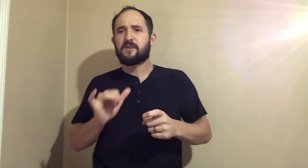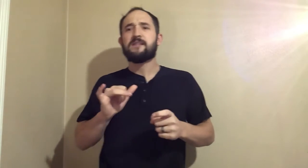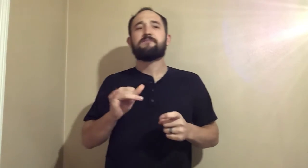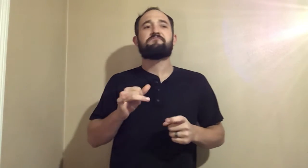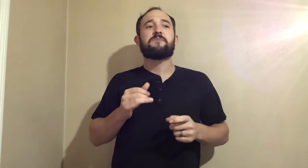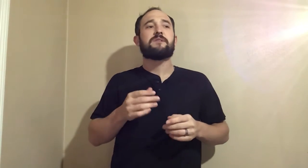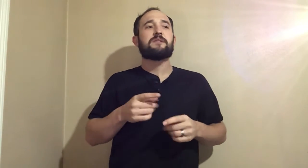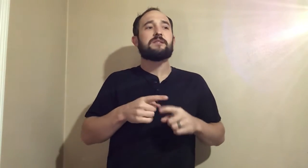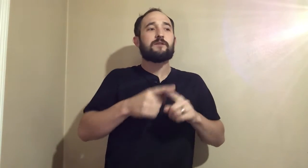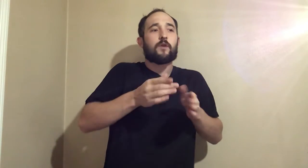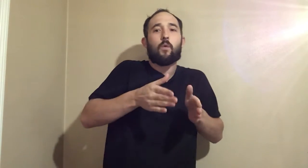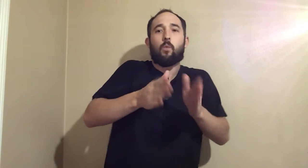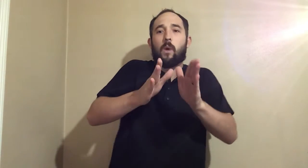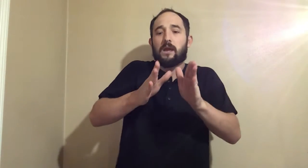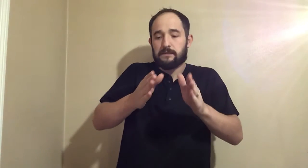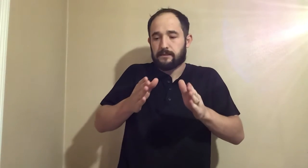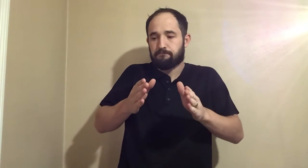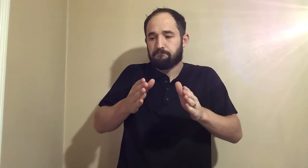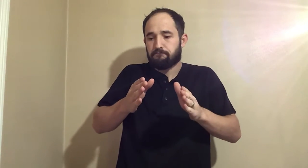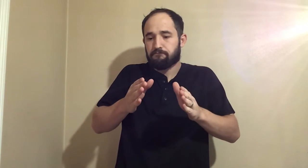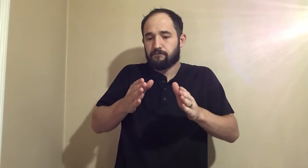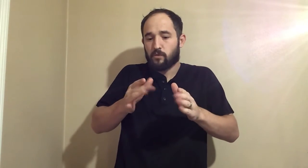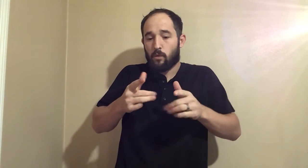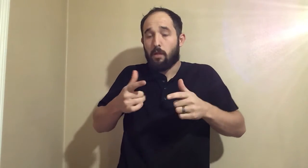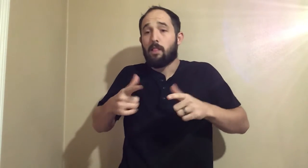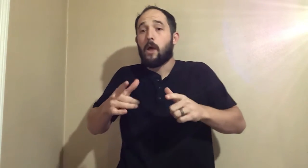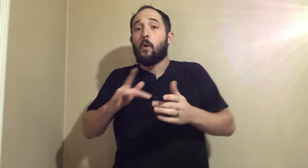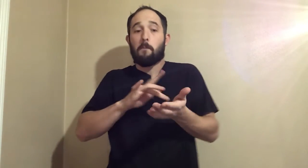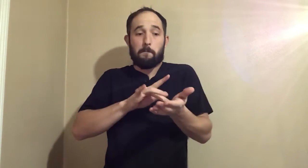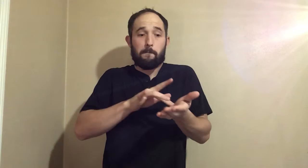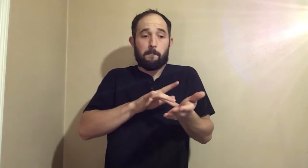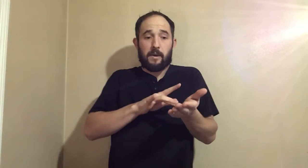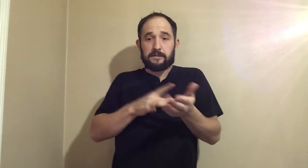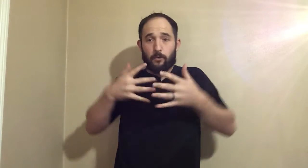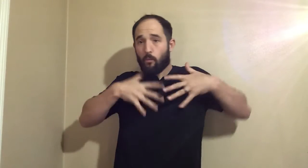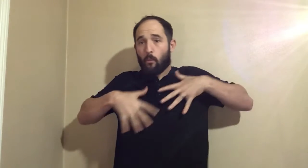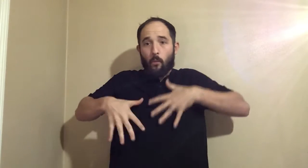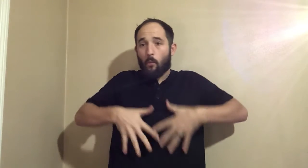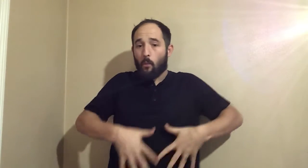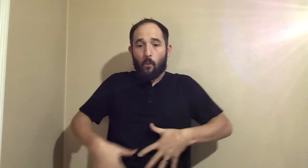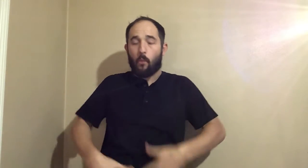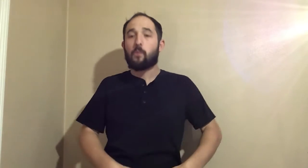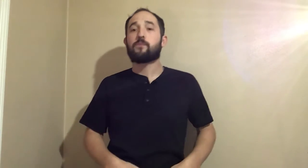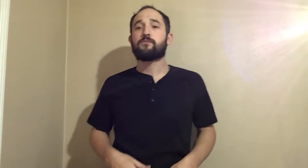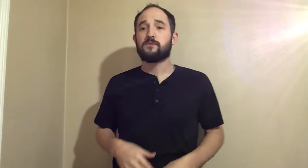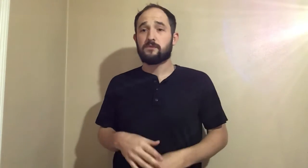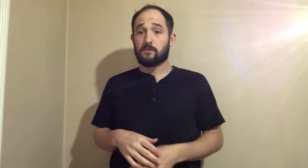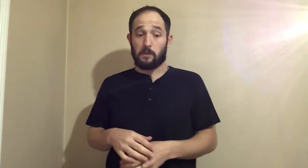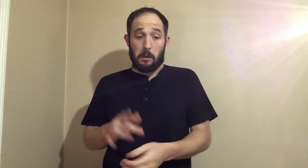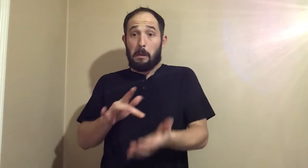the surgeon's preference. Medications can go directly into the nerves, but that has high